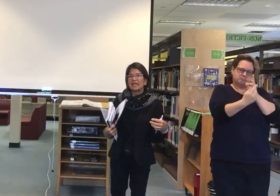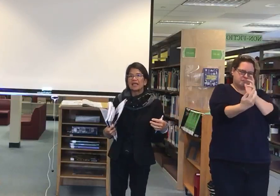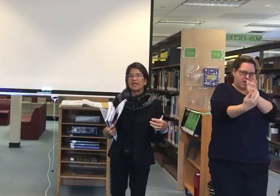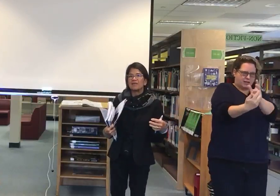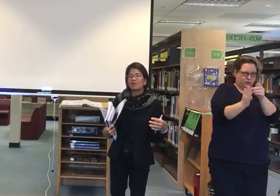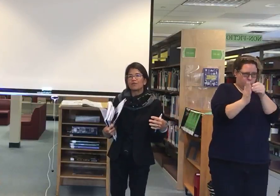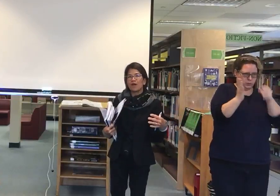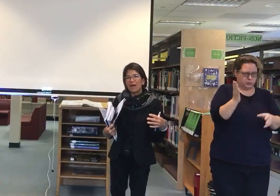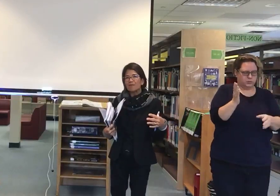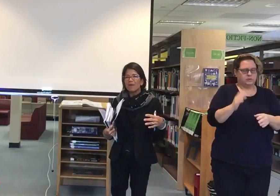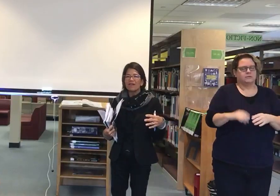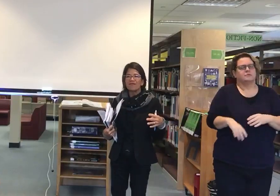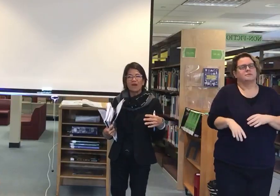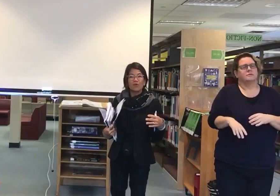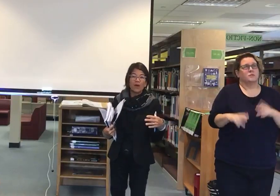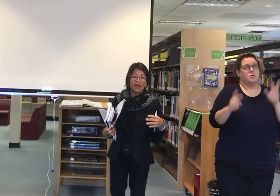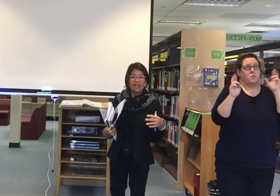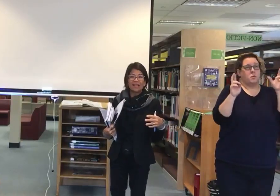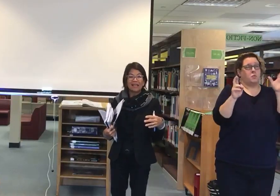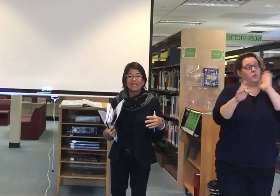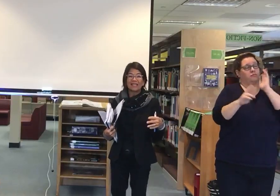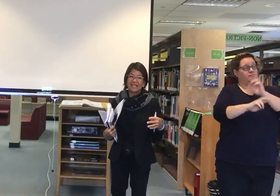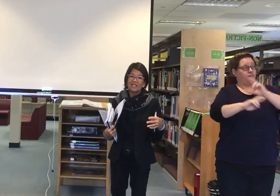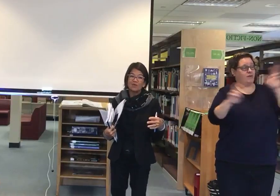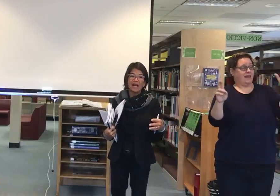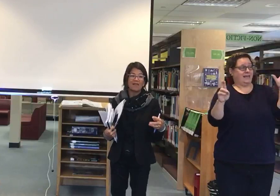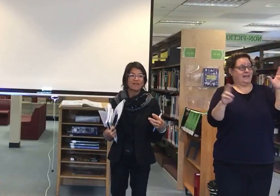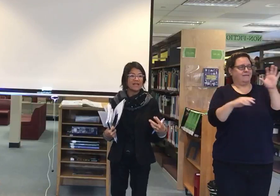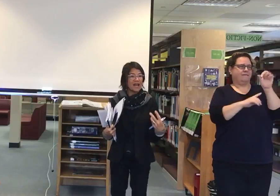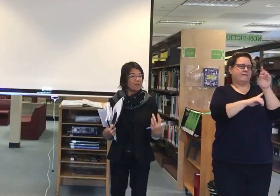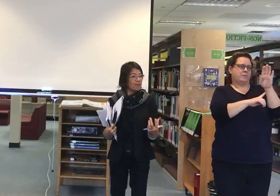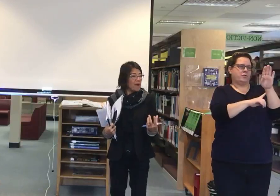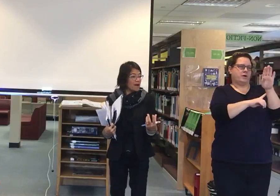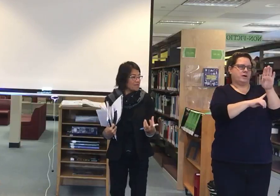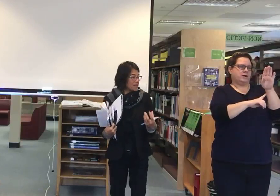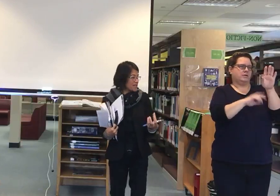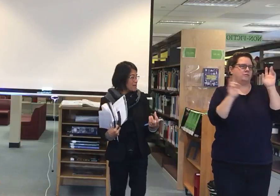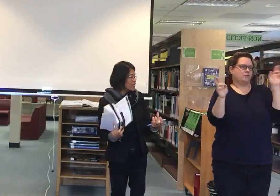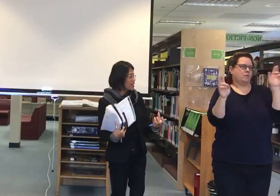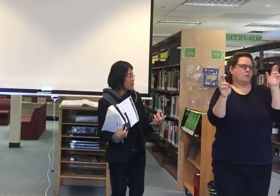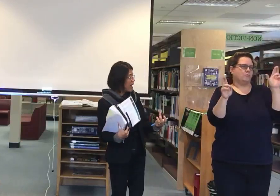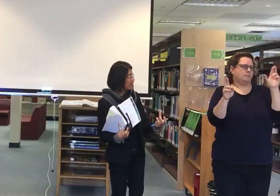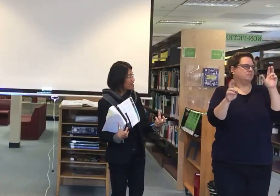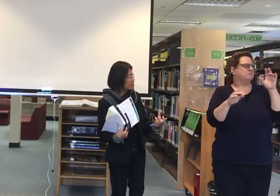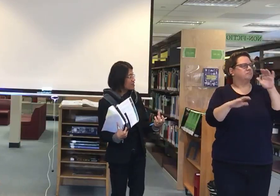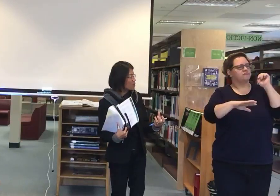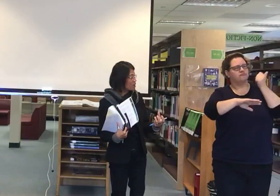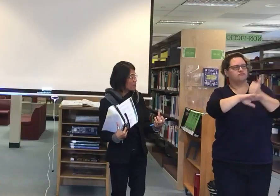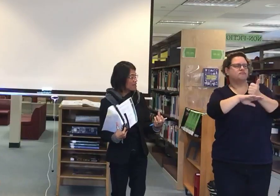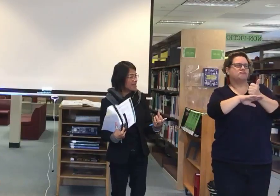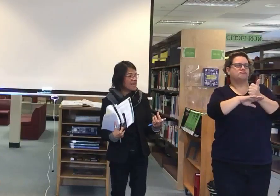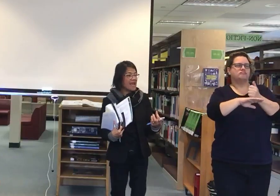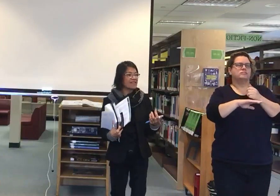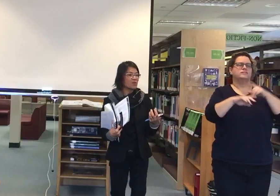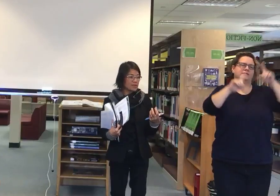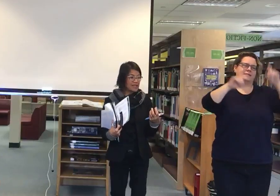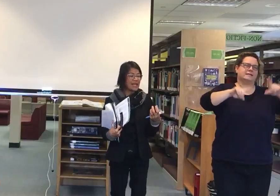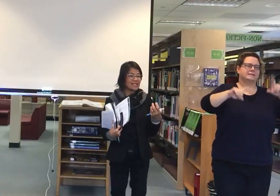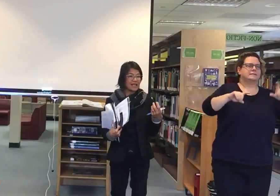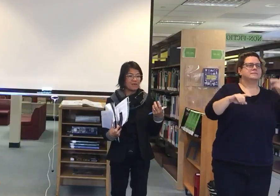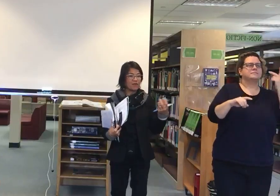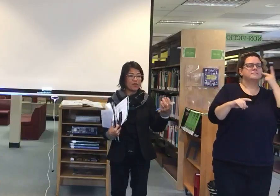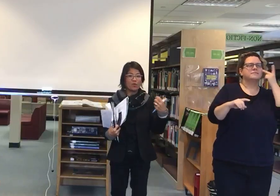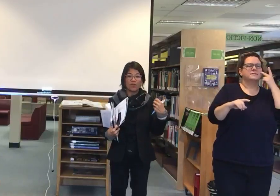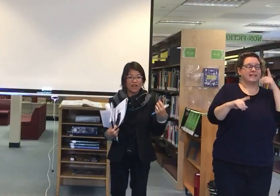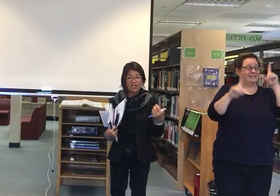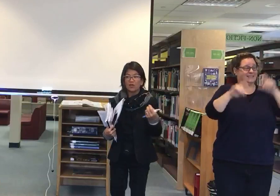that perhaps by February at the latest, we'll have a template and a pilot to work with. And so we'll